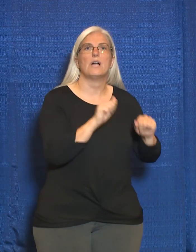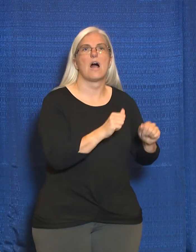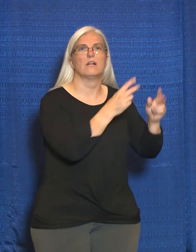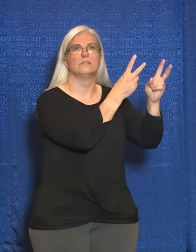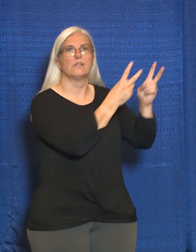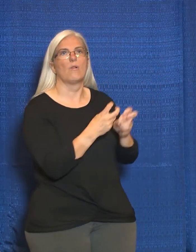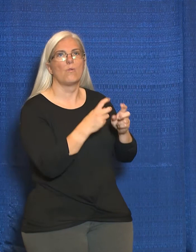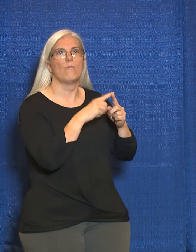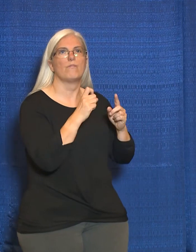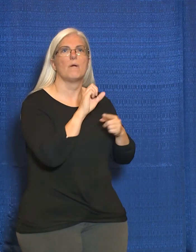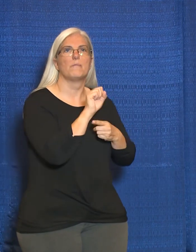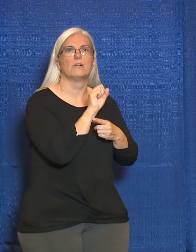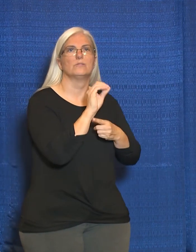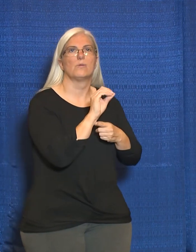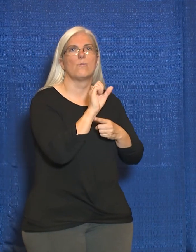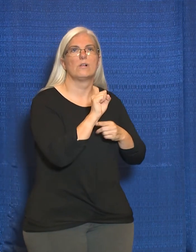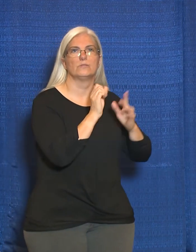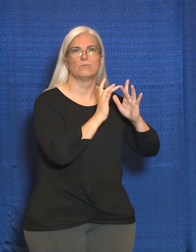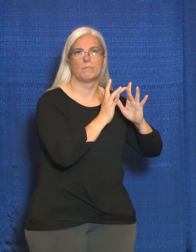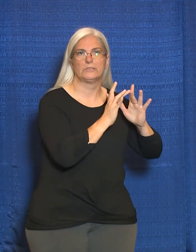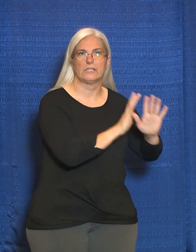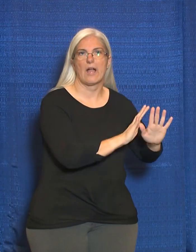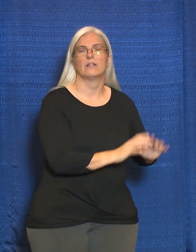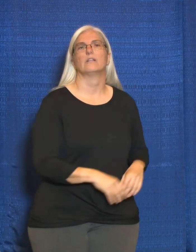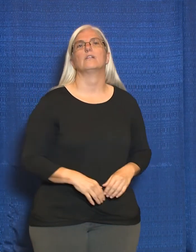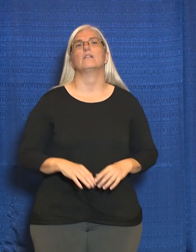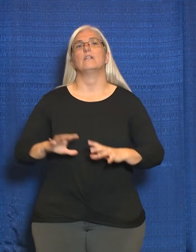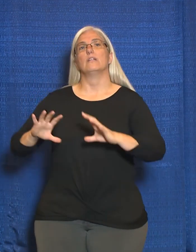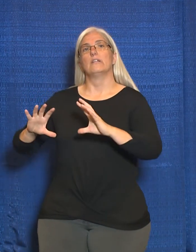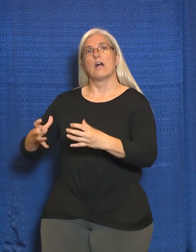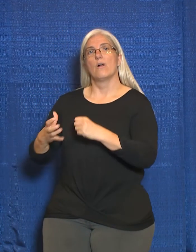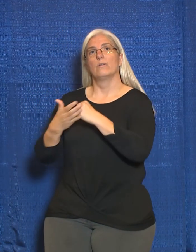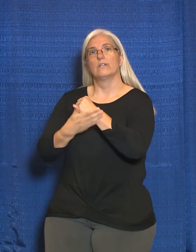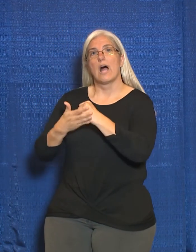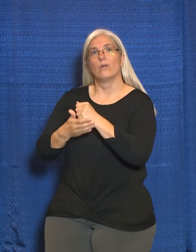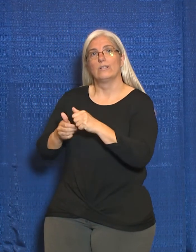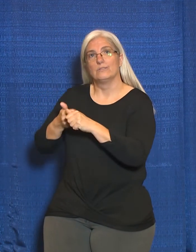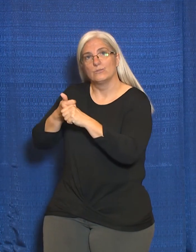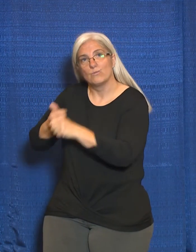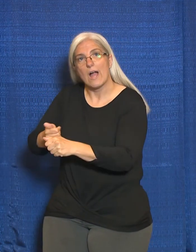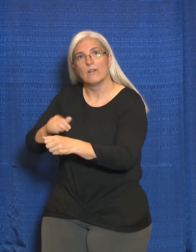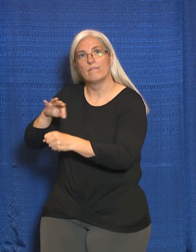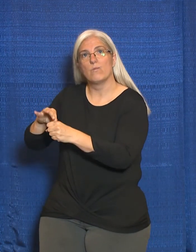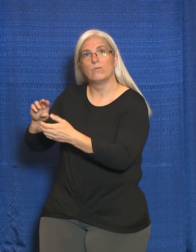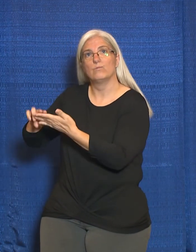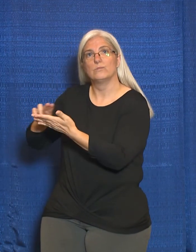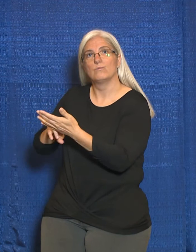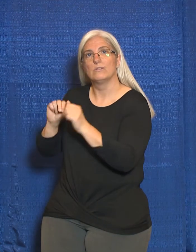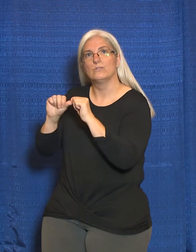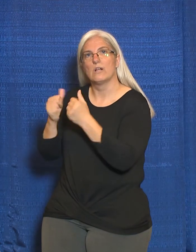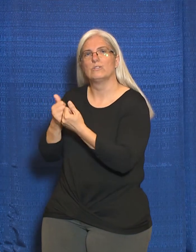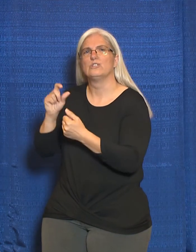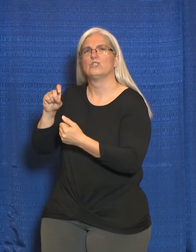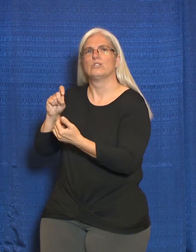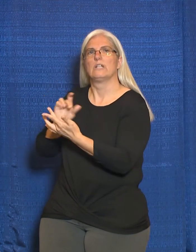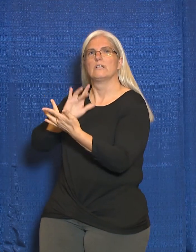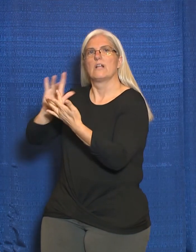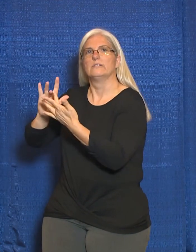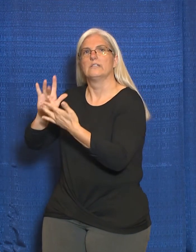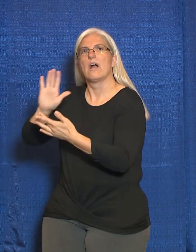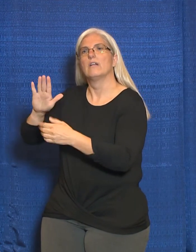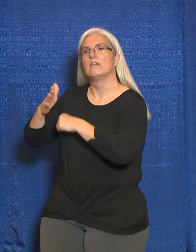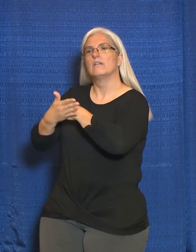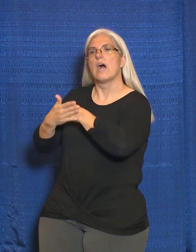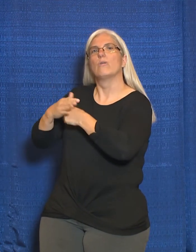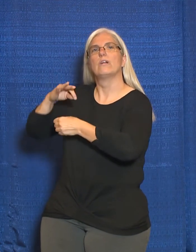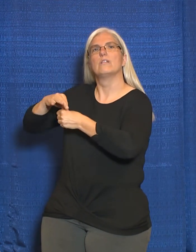This form can be downloaded from the SOS website. County-tracked VRAs should contact their county elections officials